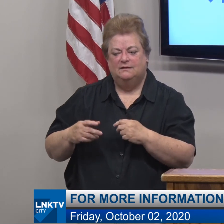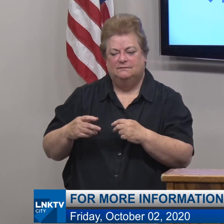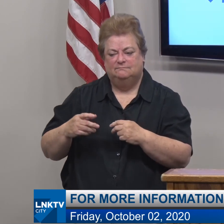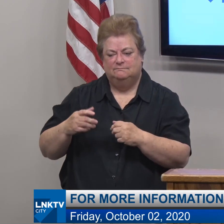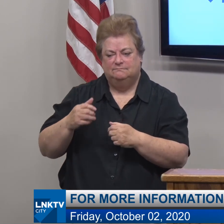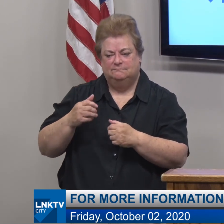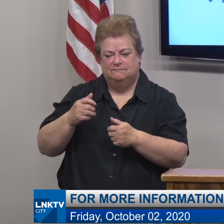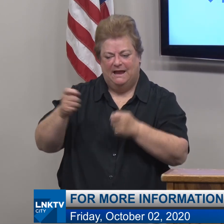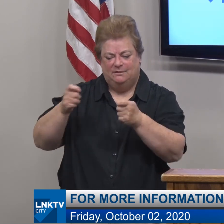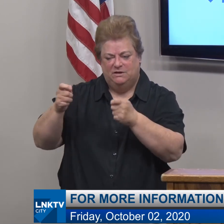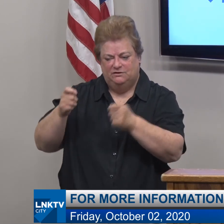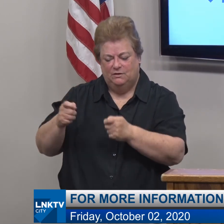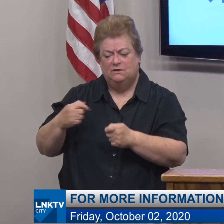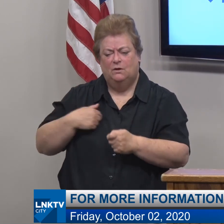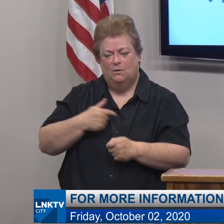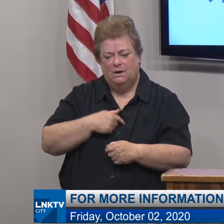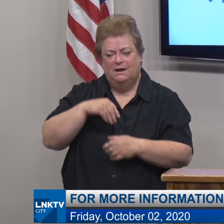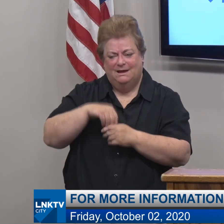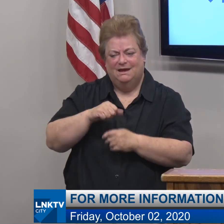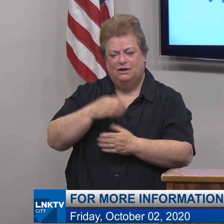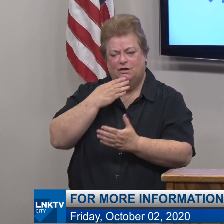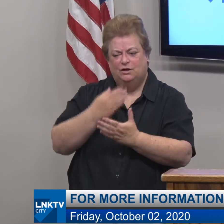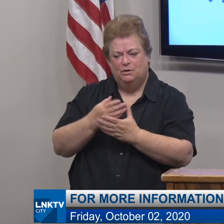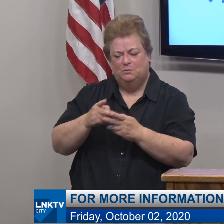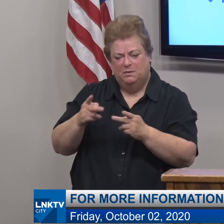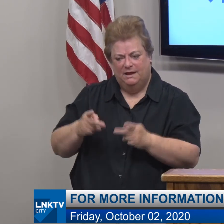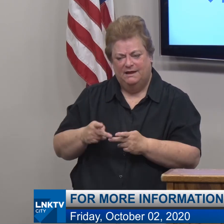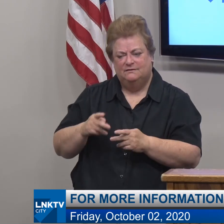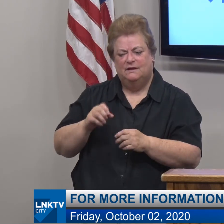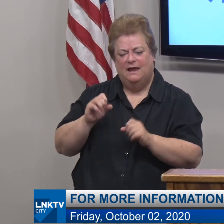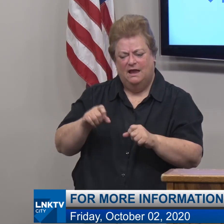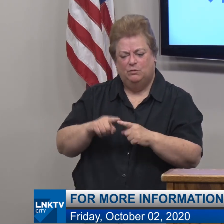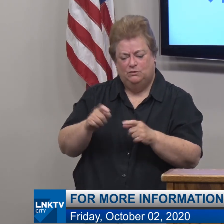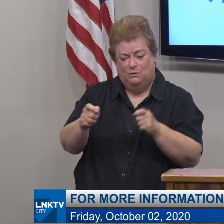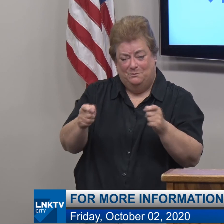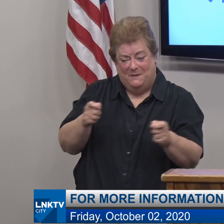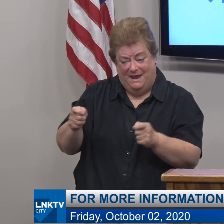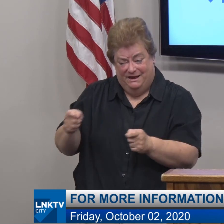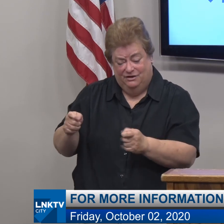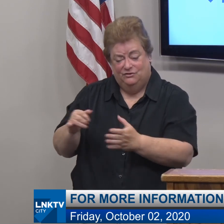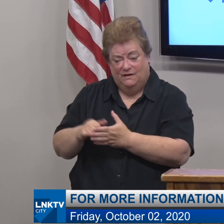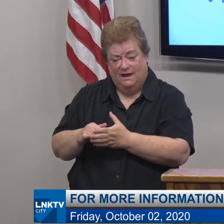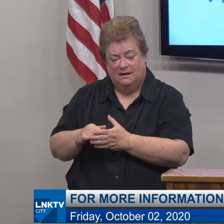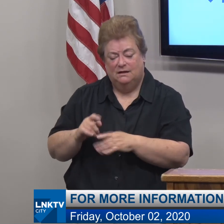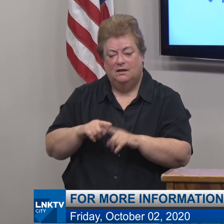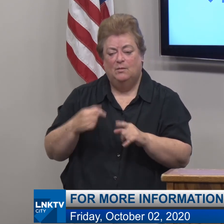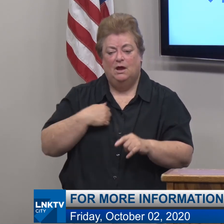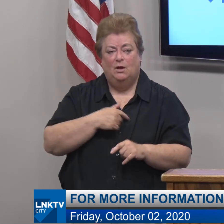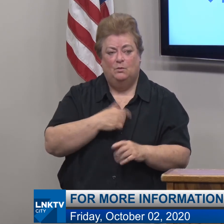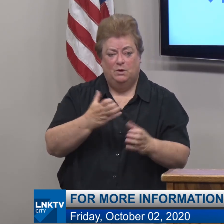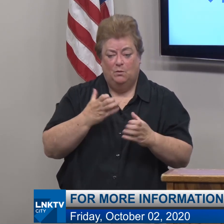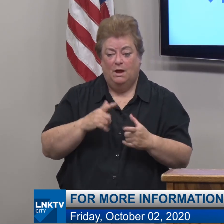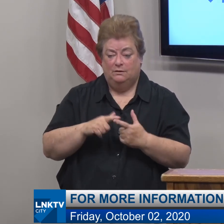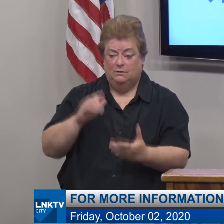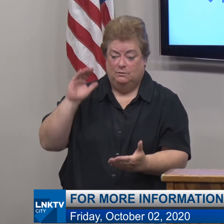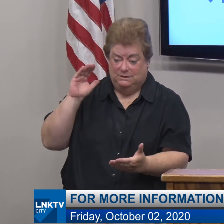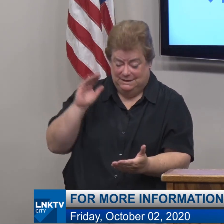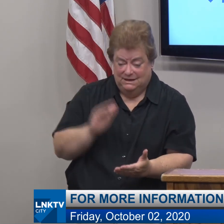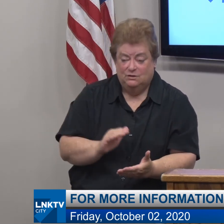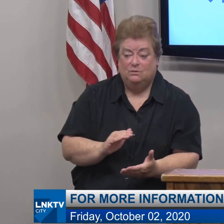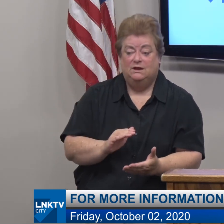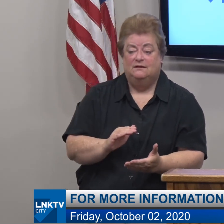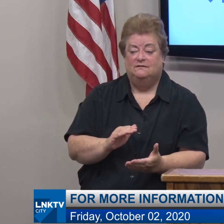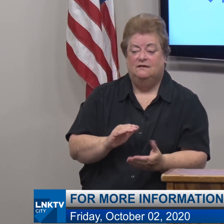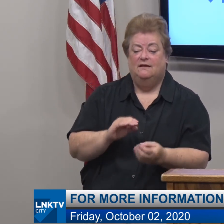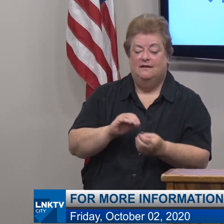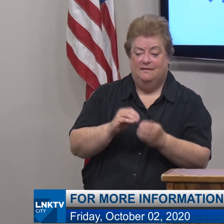place right now in being able to manage. But we certainly want to decrease the